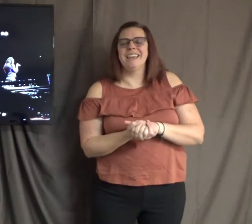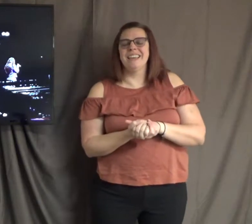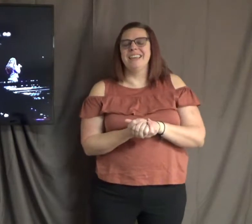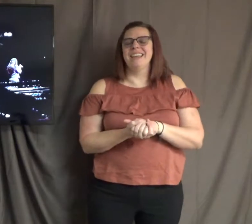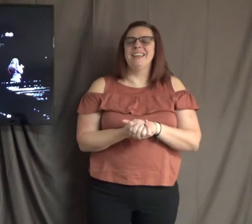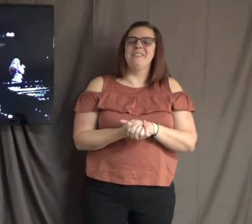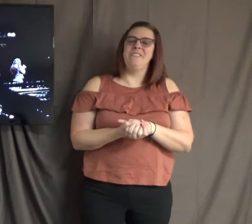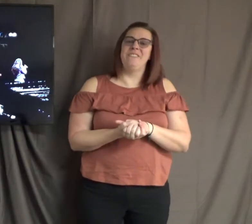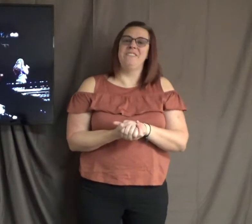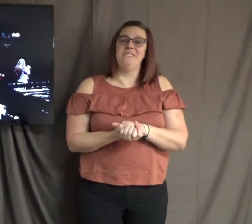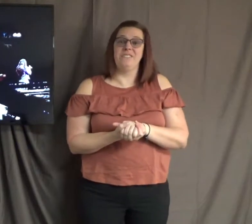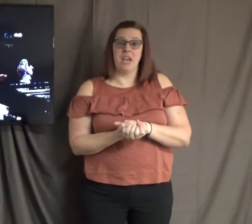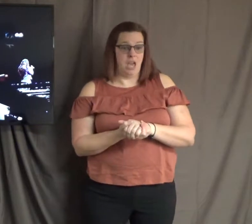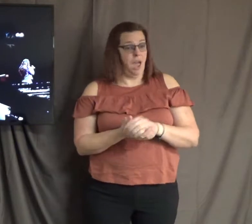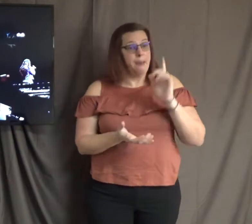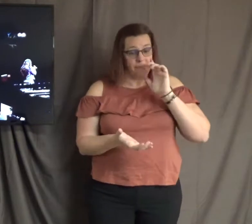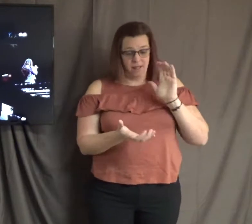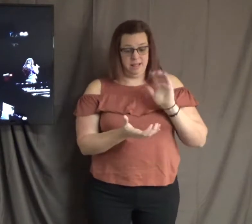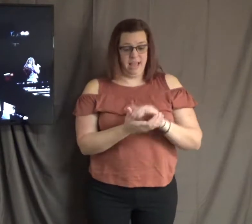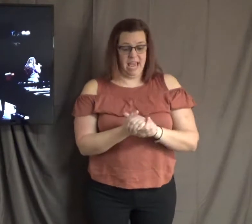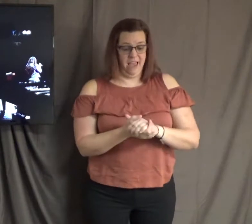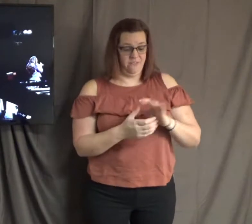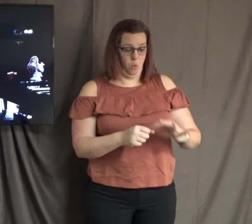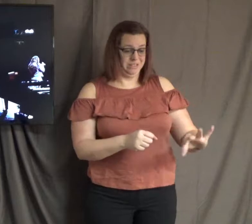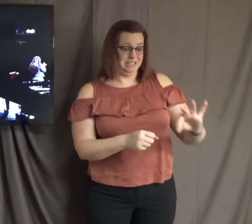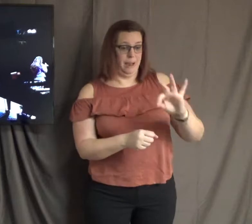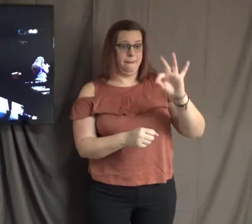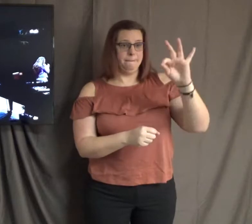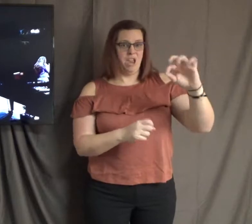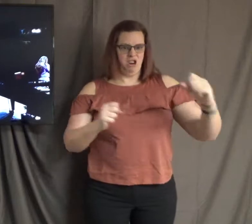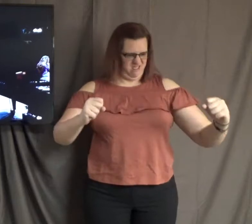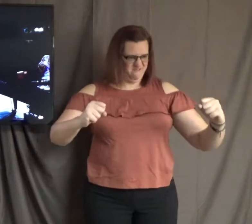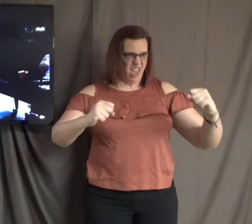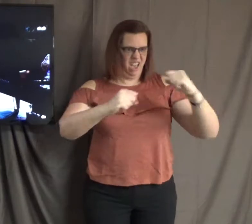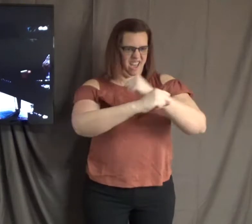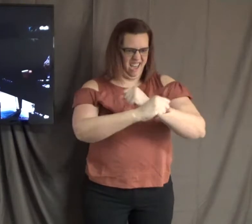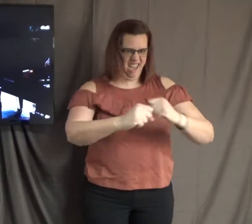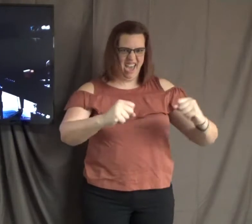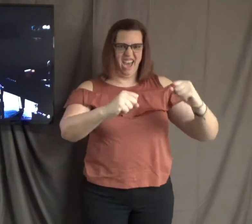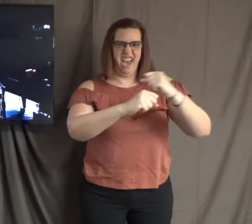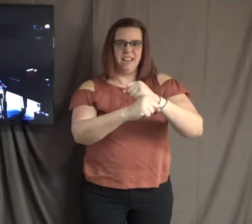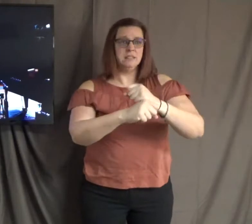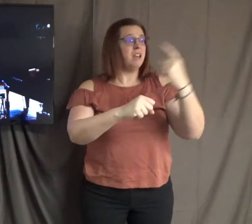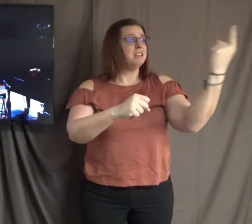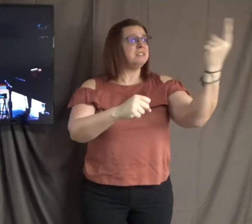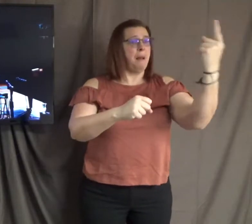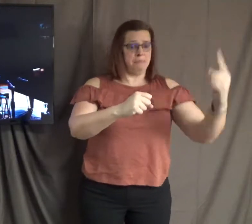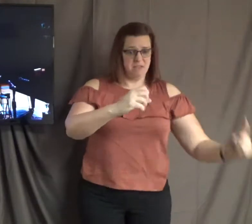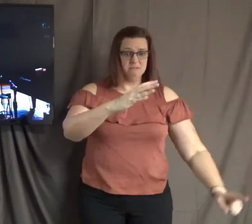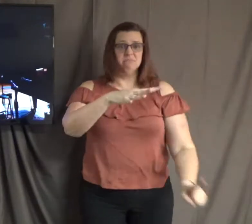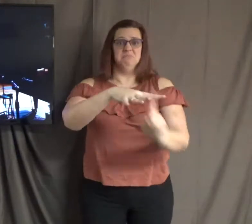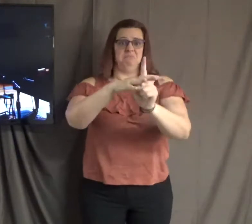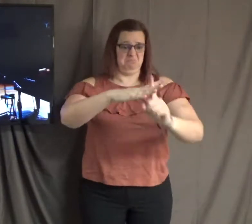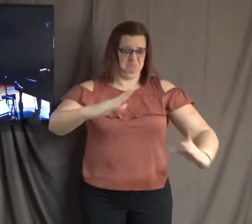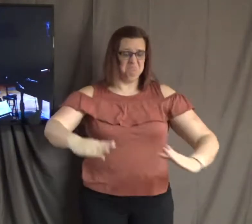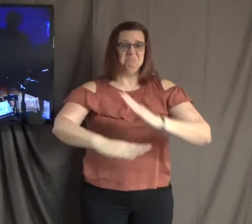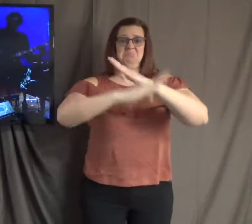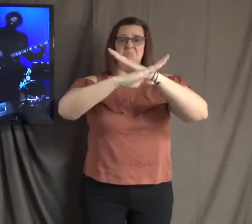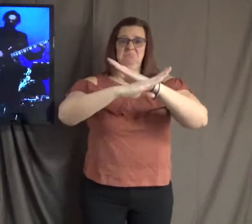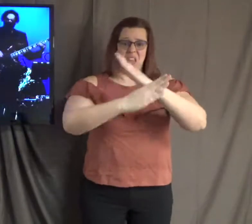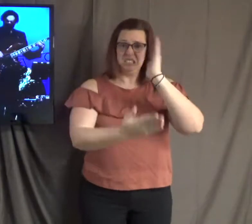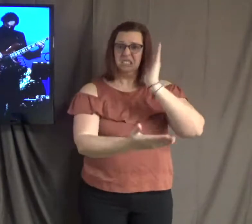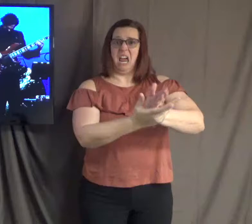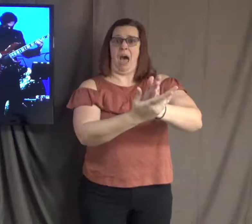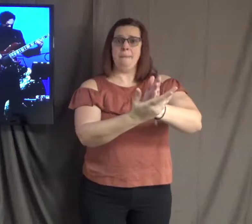believe that when Spirit fights for you, nothing can stop you or stand in